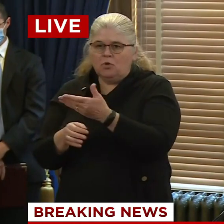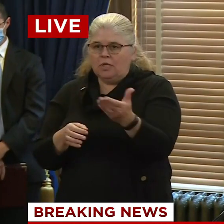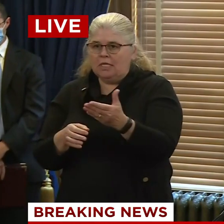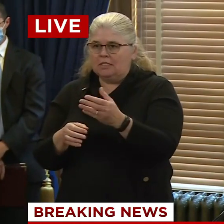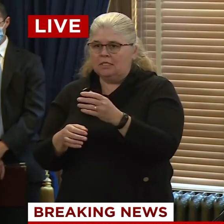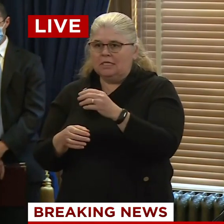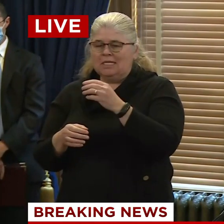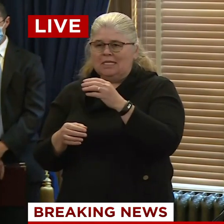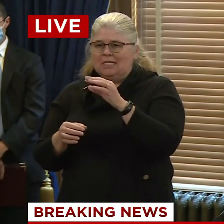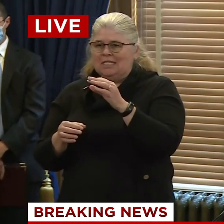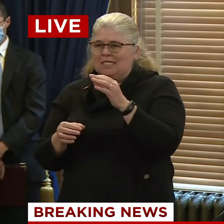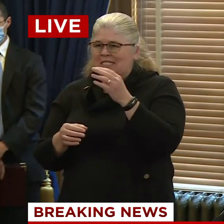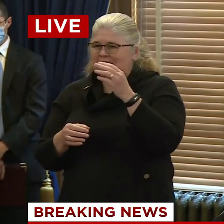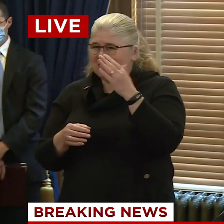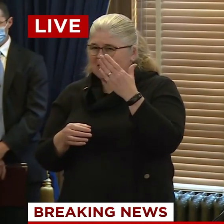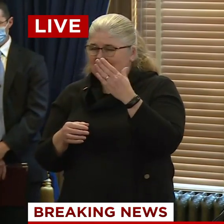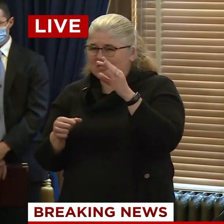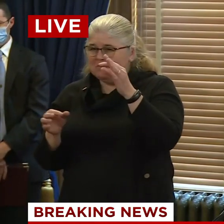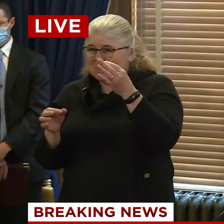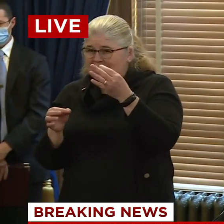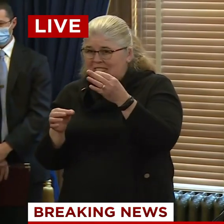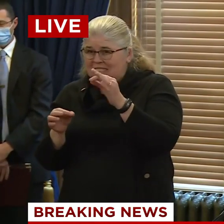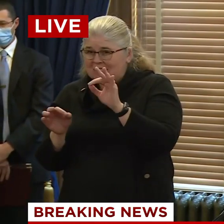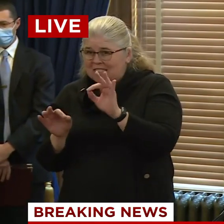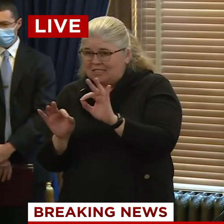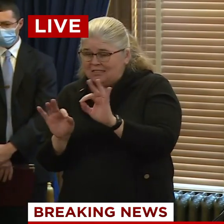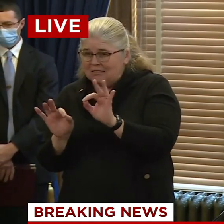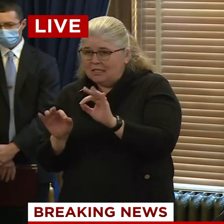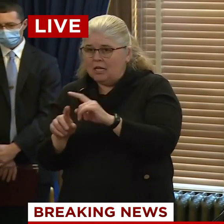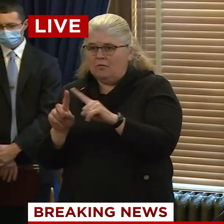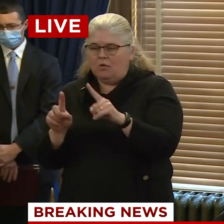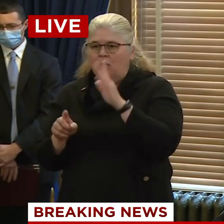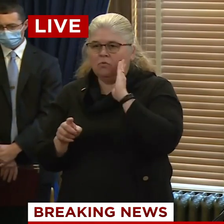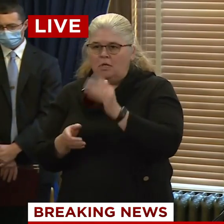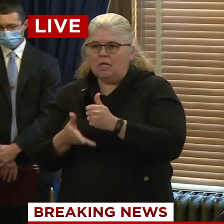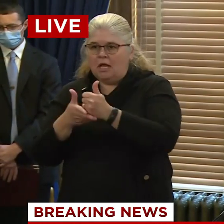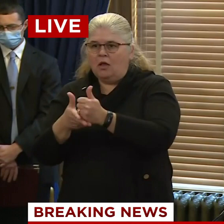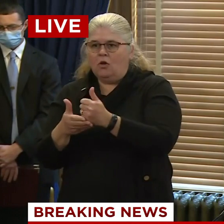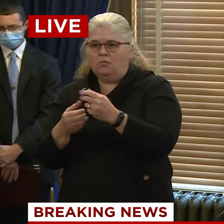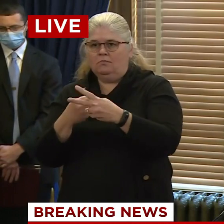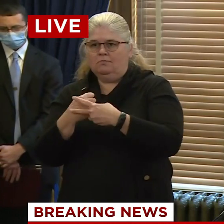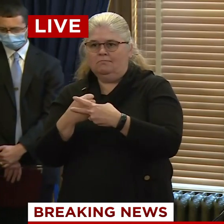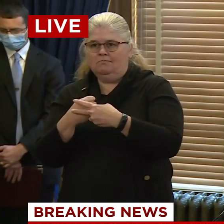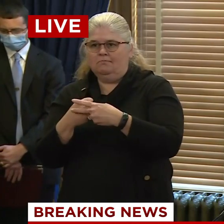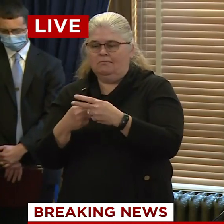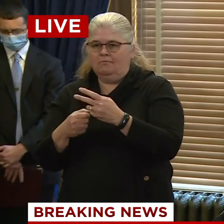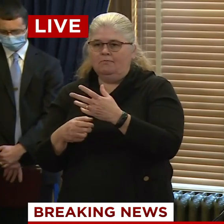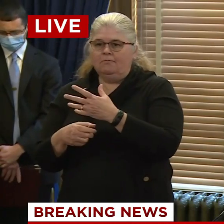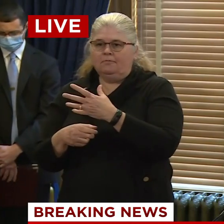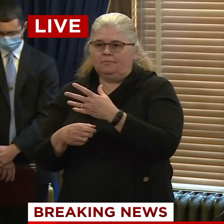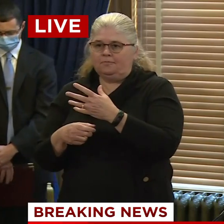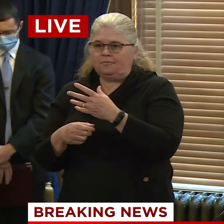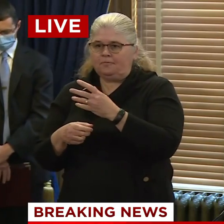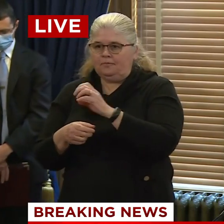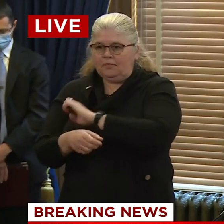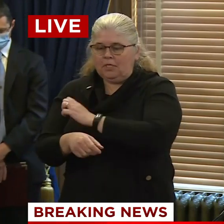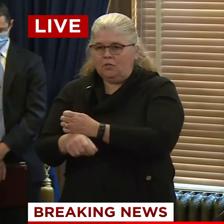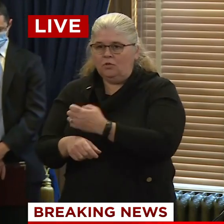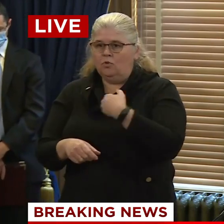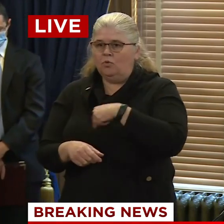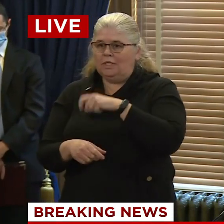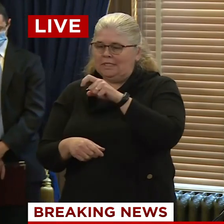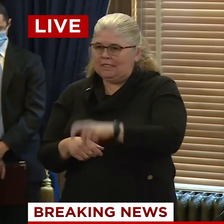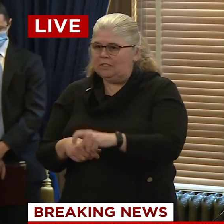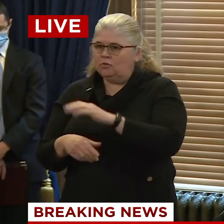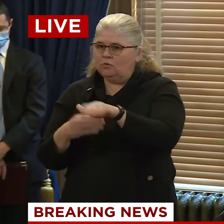like much, but they will make a measurable difference in conserving energy. And I can't stress this point enough. We all